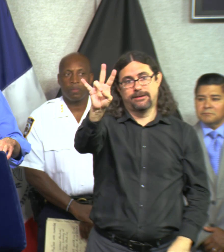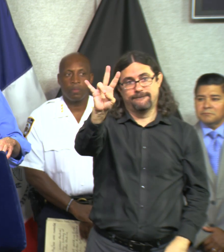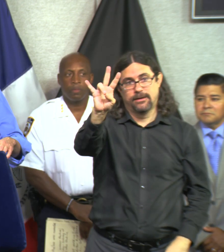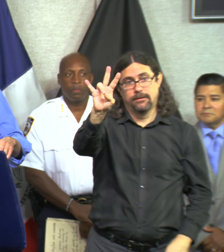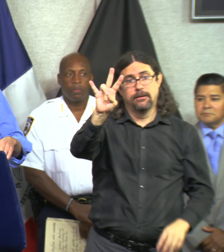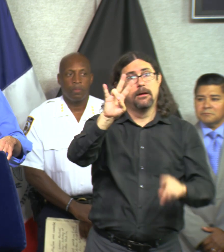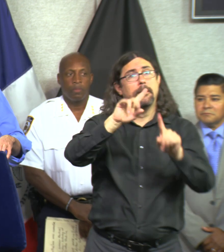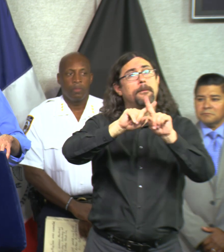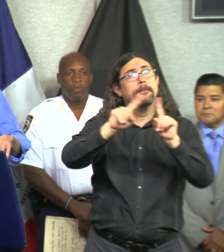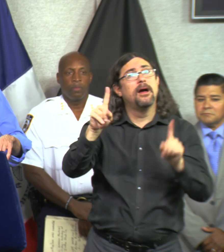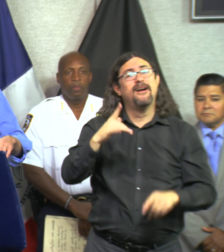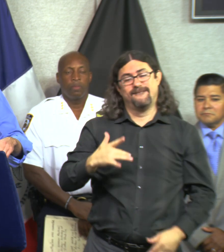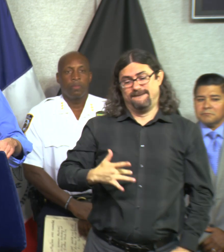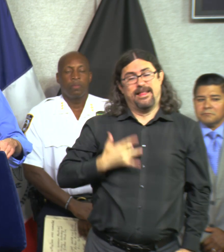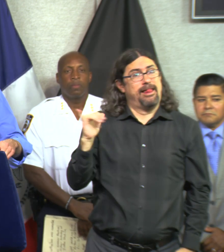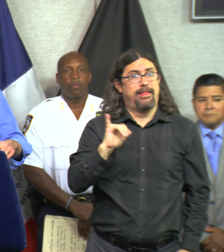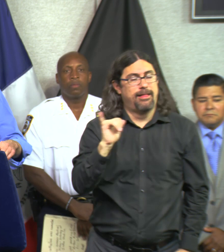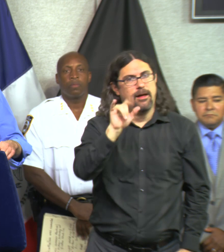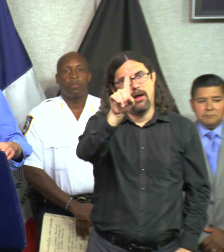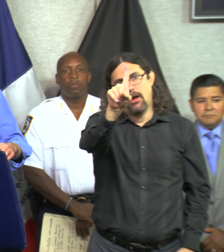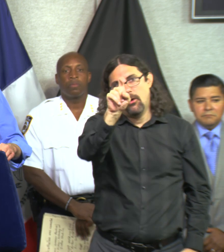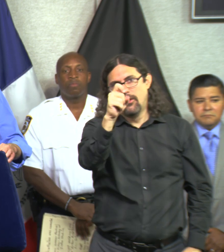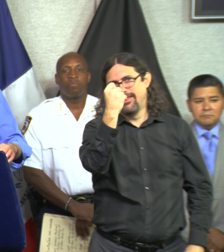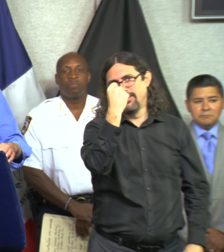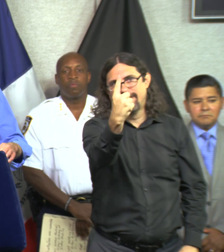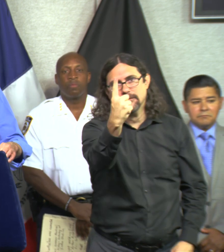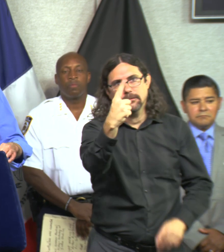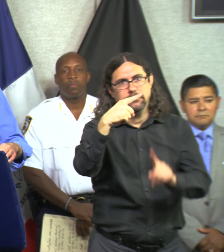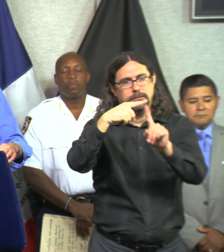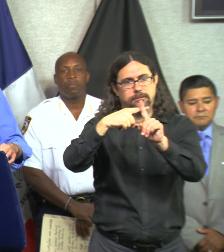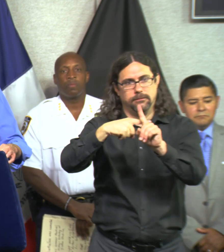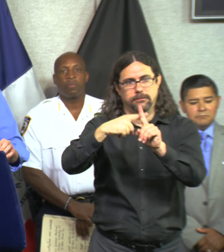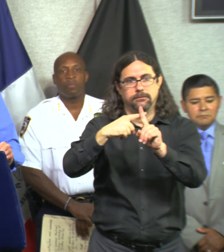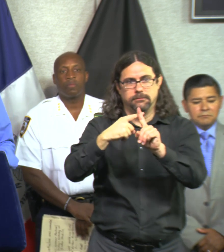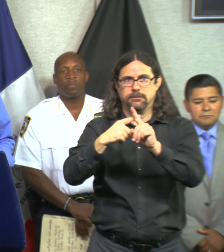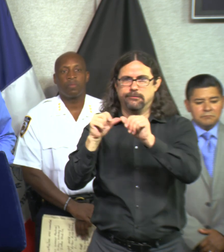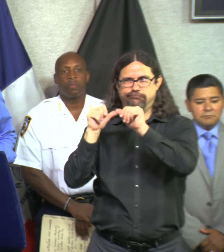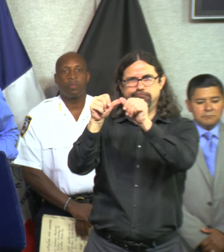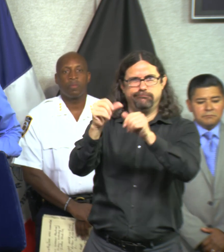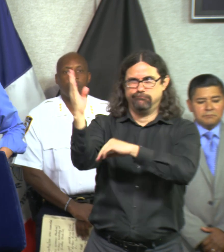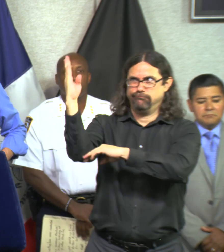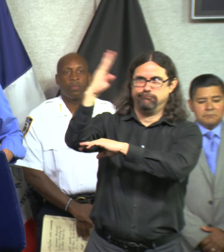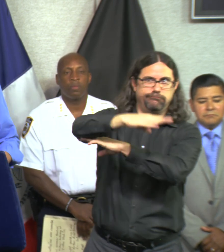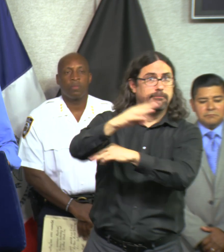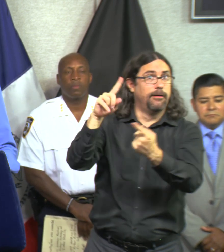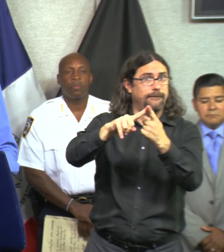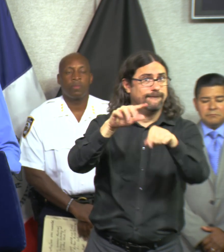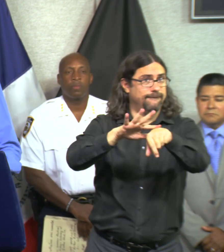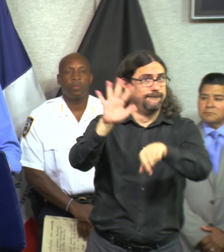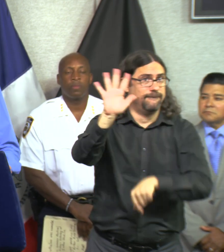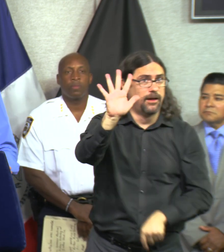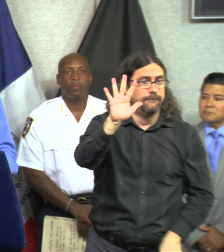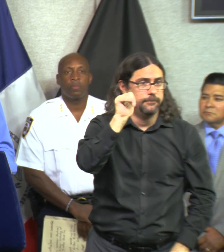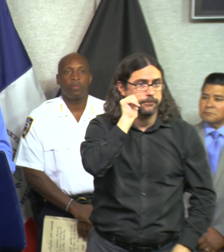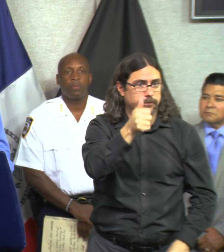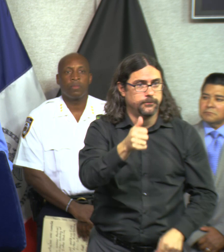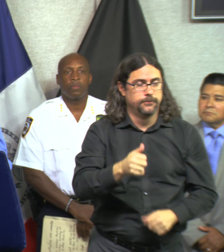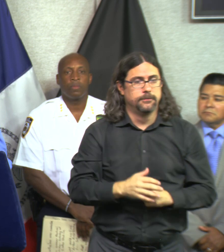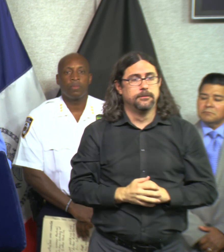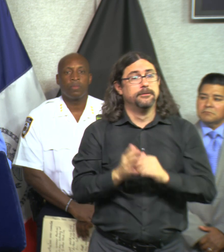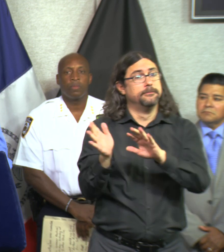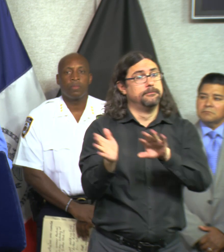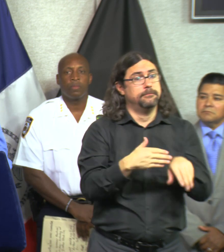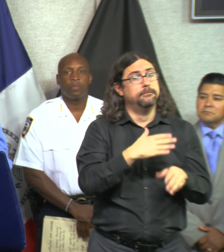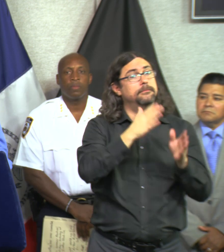the worst period being up through 5 p.m. tomorrow. Sunday, also high of 97 degrees,